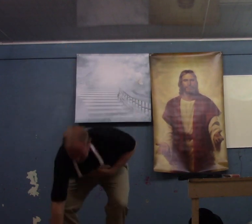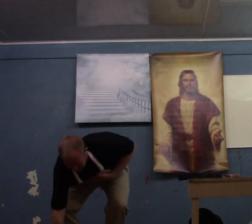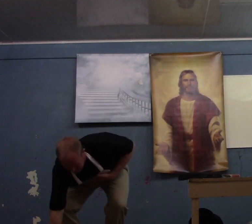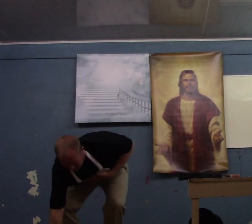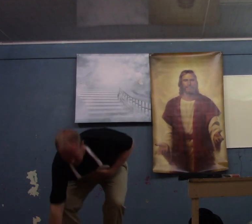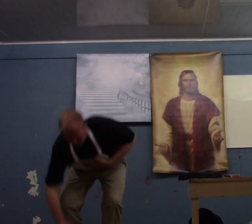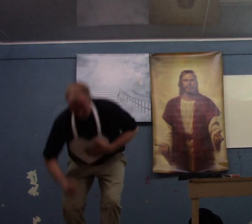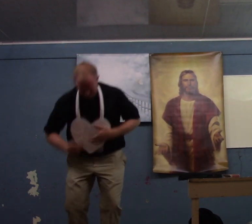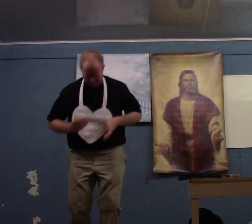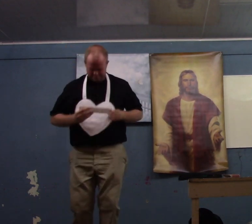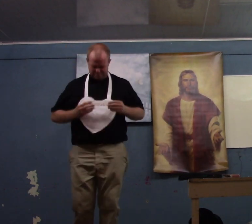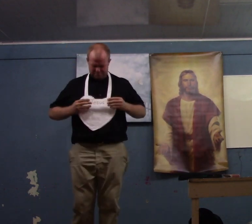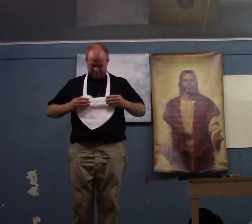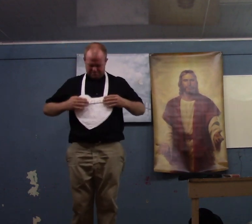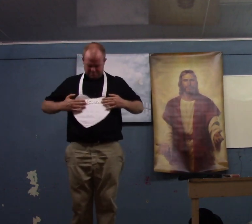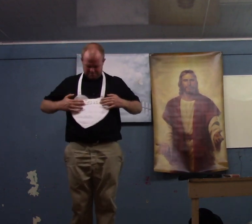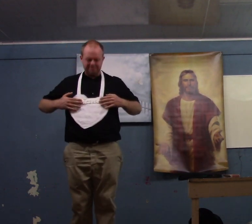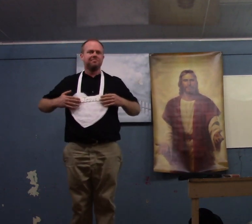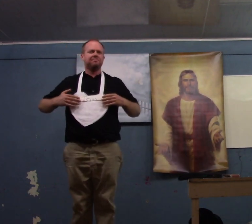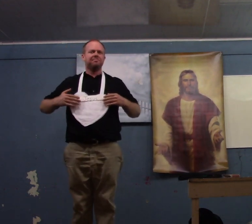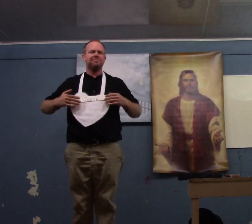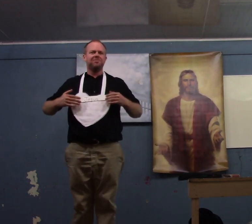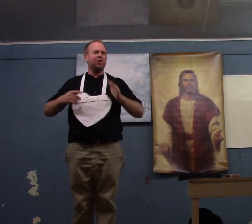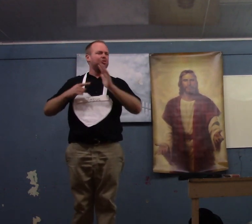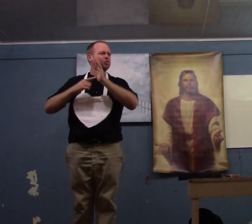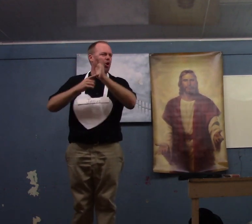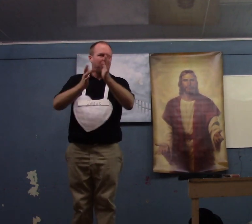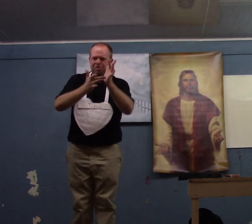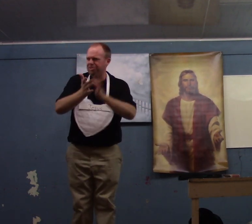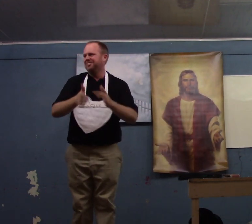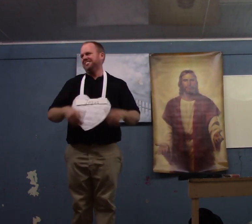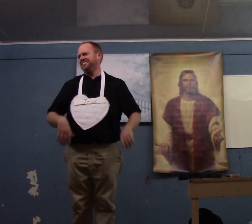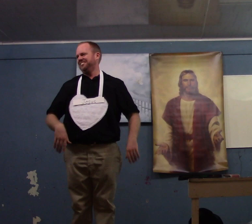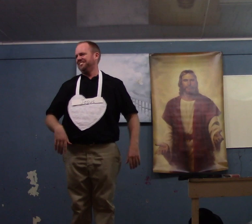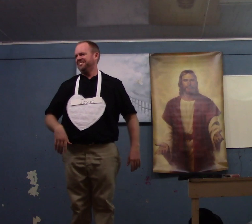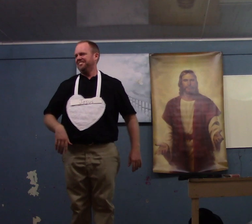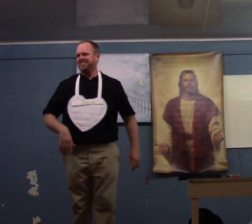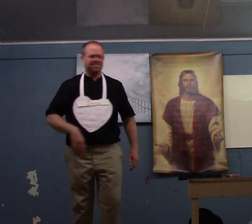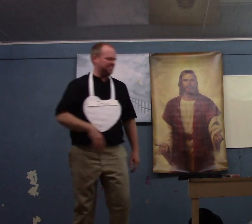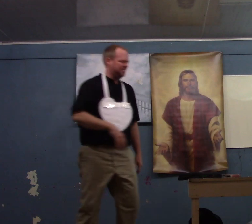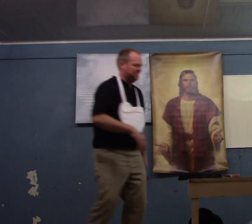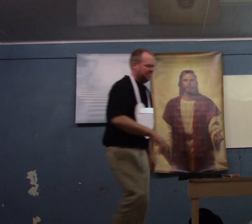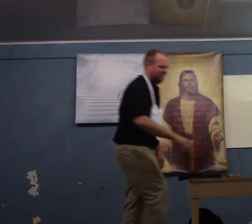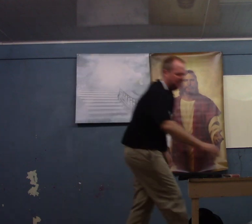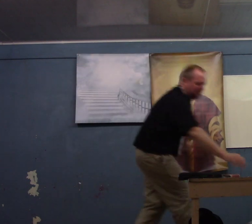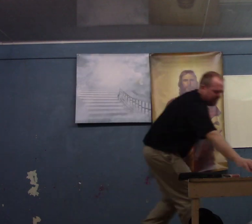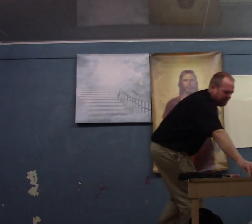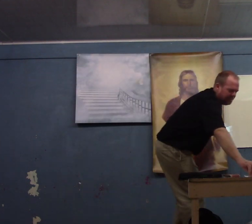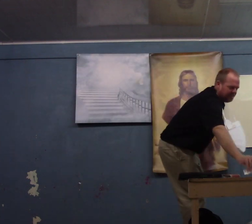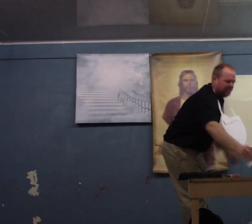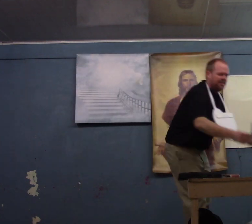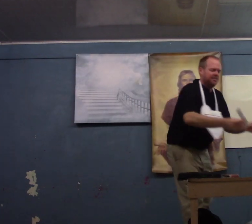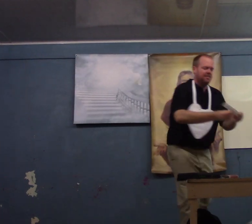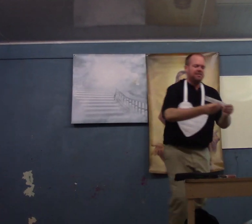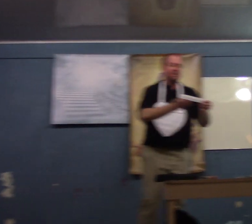On a pure heart, going to church is not what makes the difference. It's Jesus. Woo!